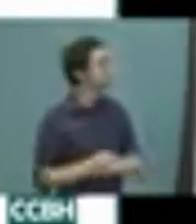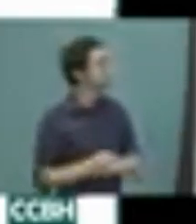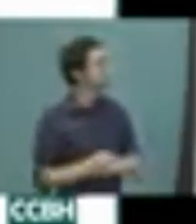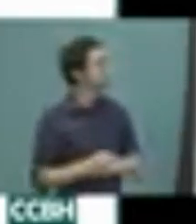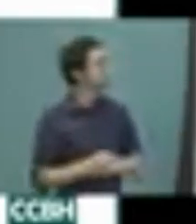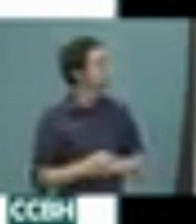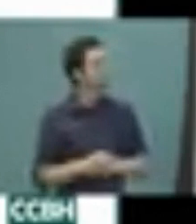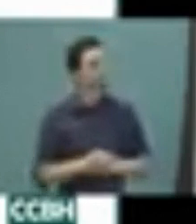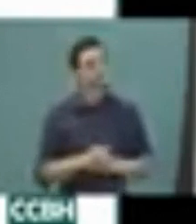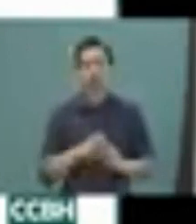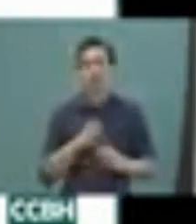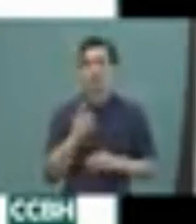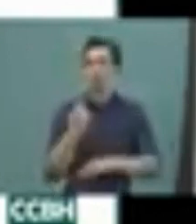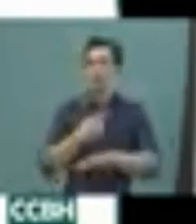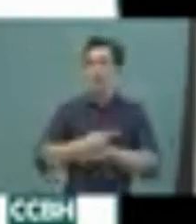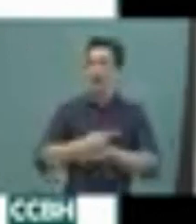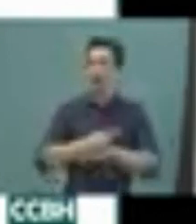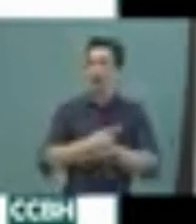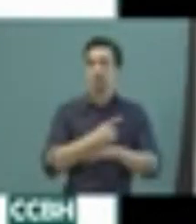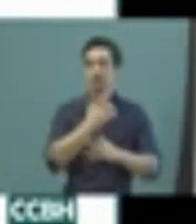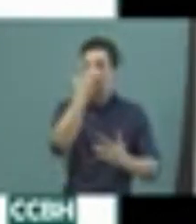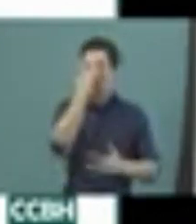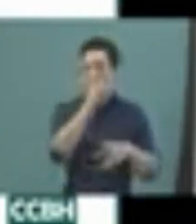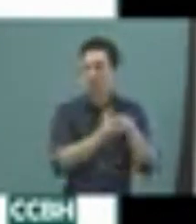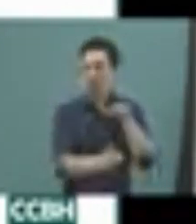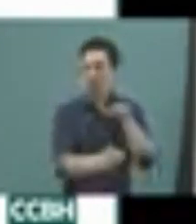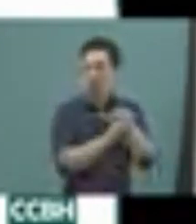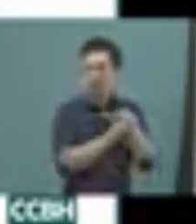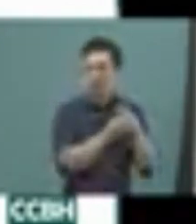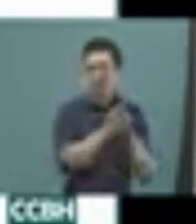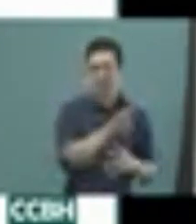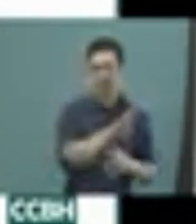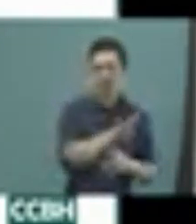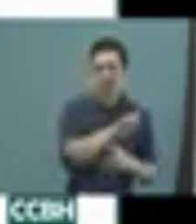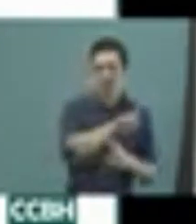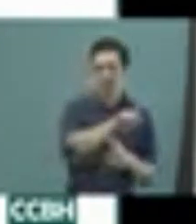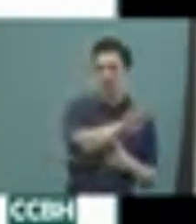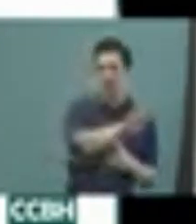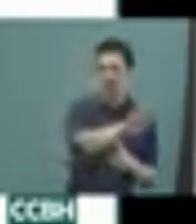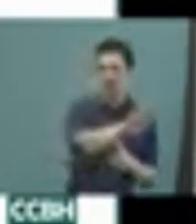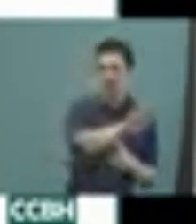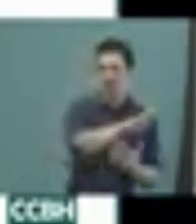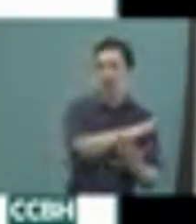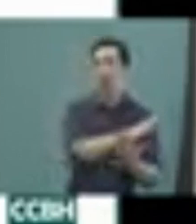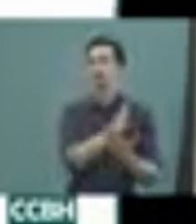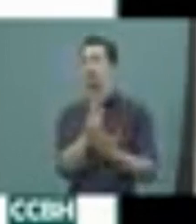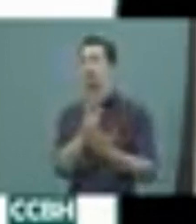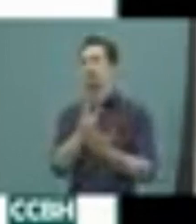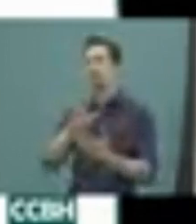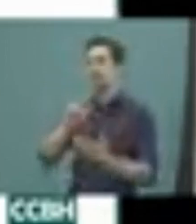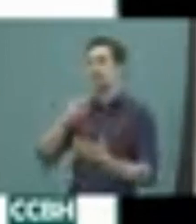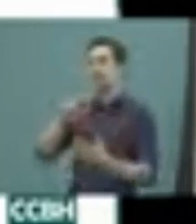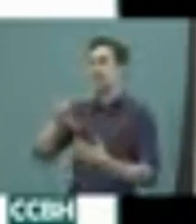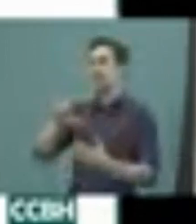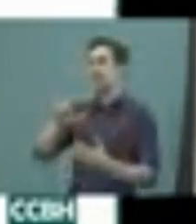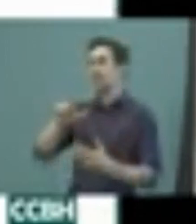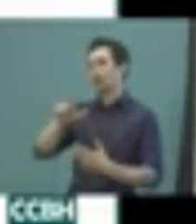The date of illness onset for these cases is February 29th to April